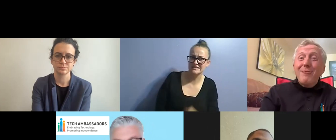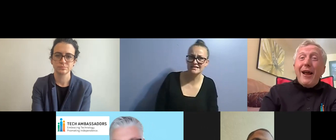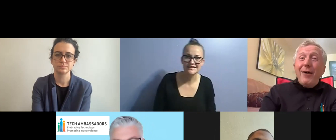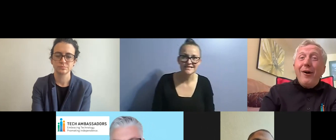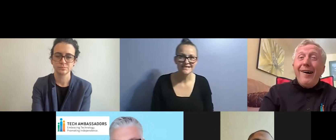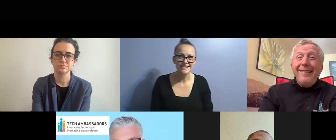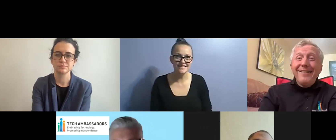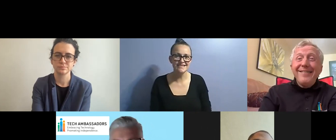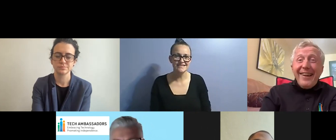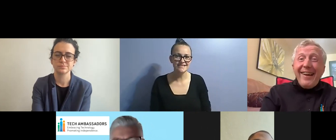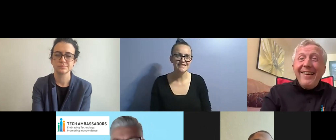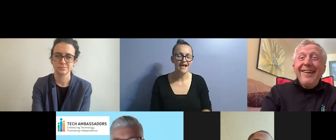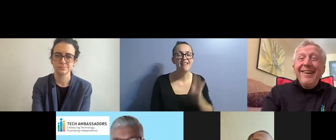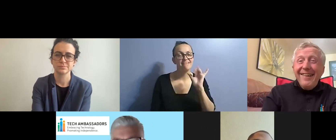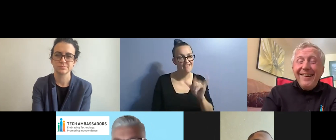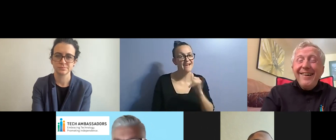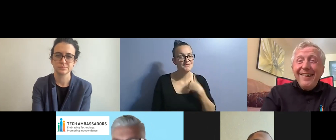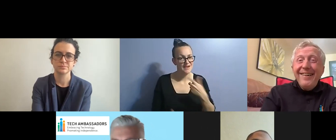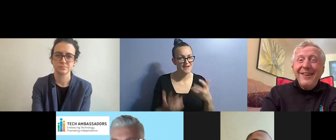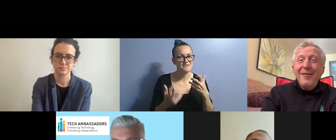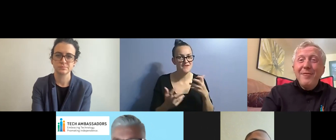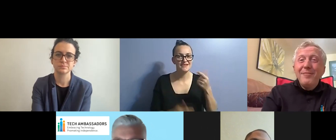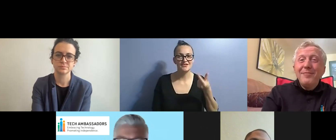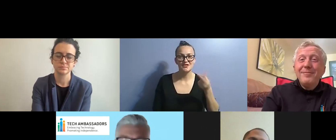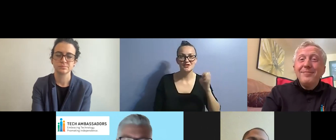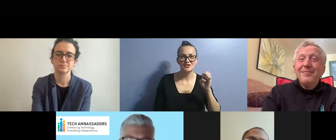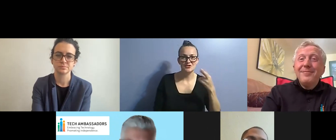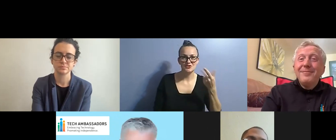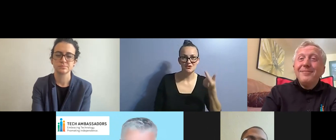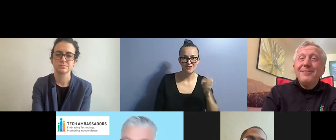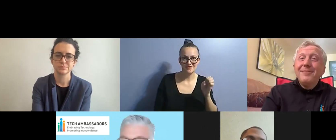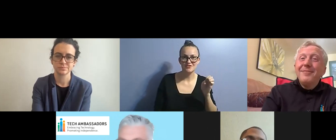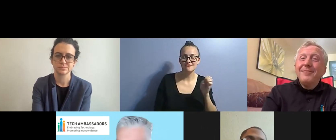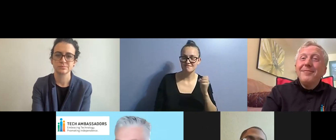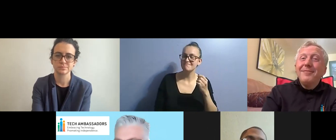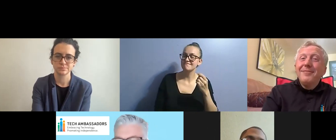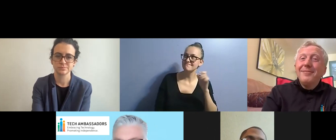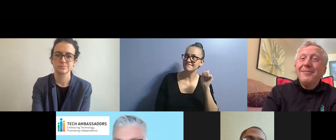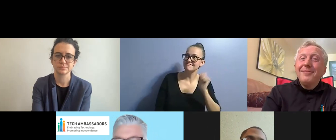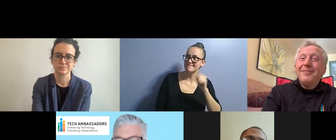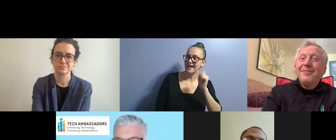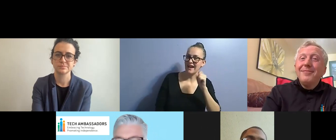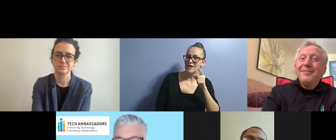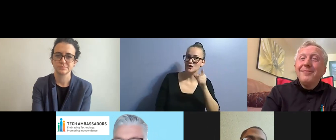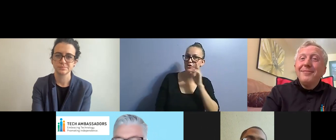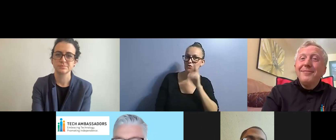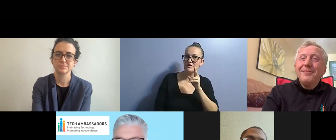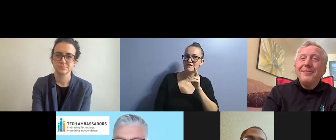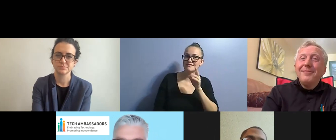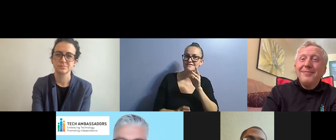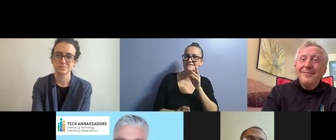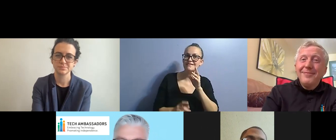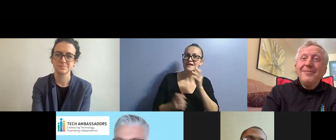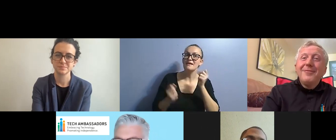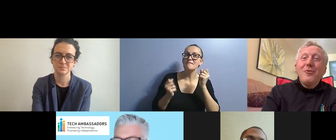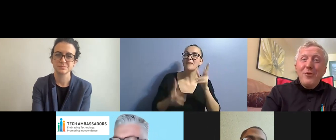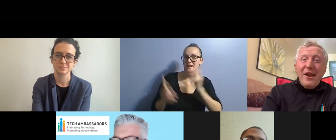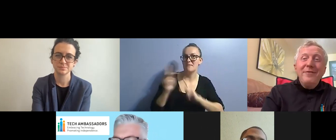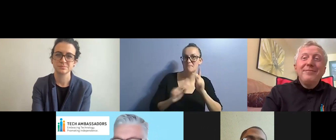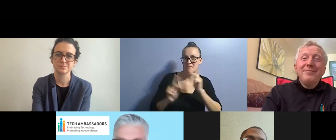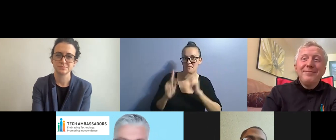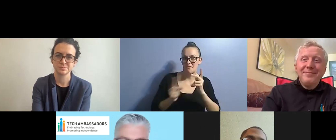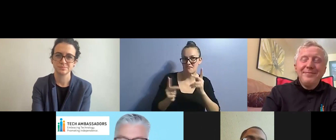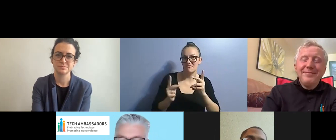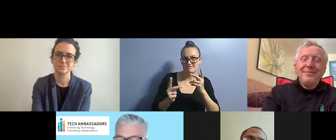But that's what I want. Yeah. I would imagine that you would join a lot of other people on that particular wish list.